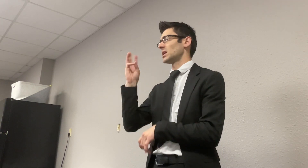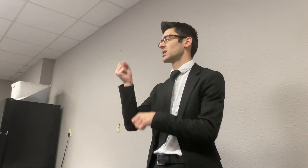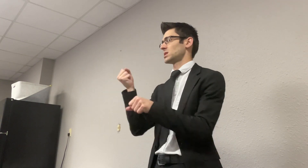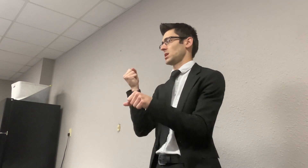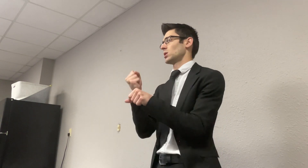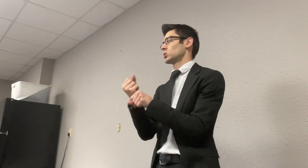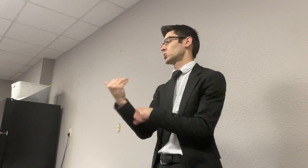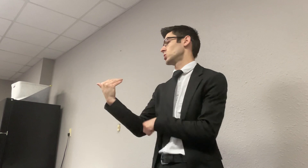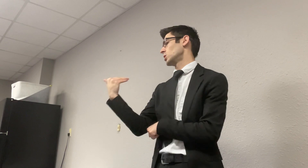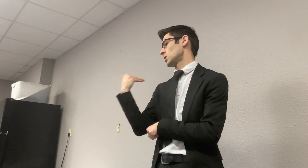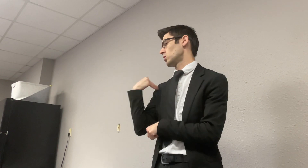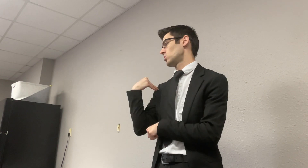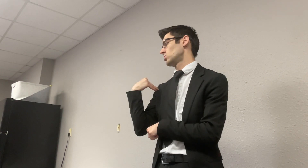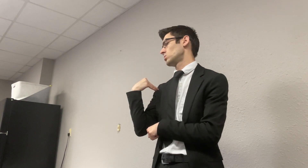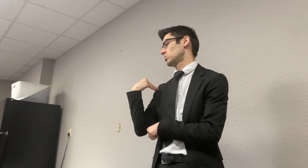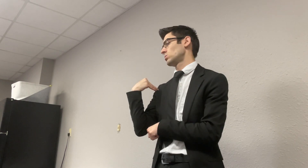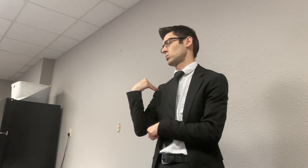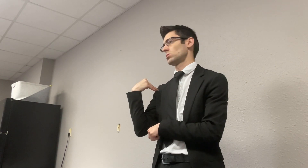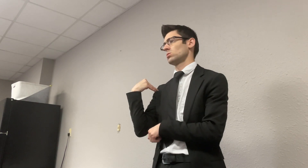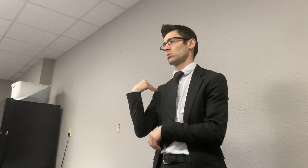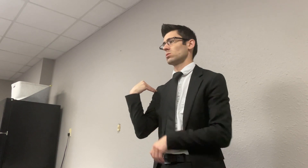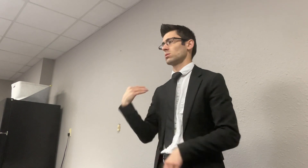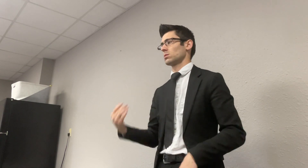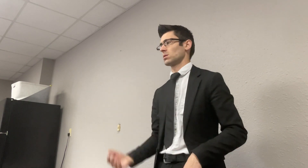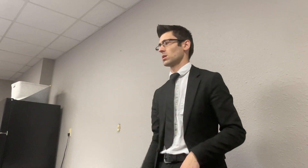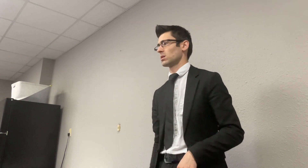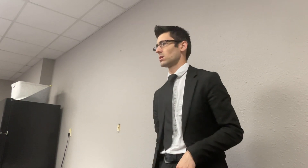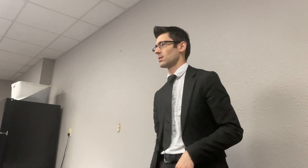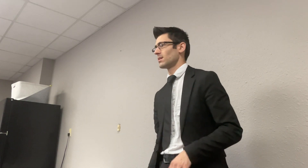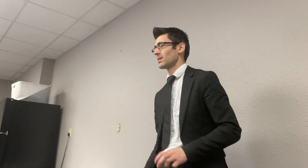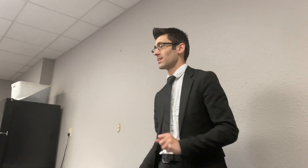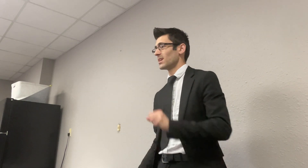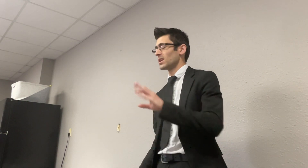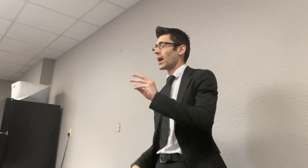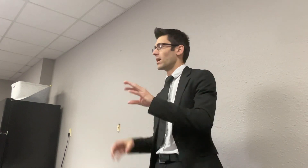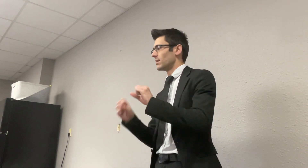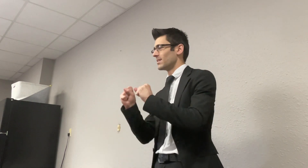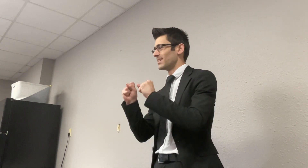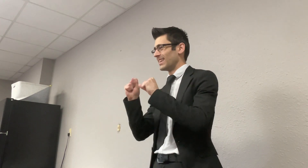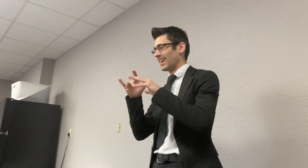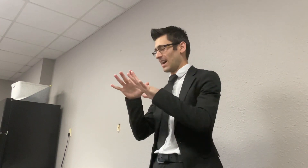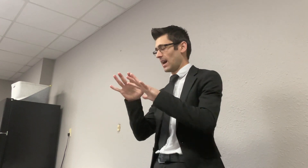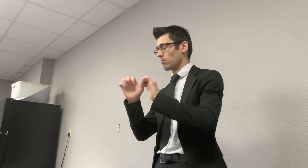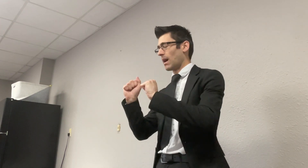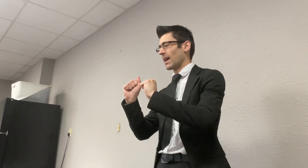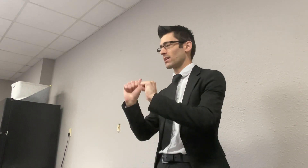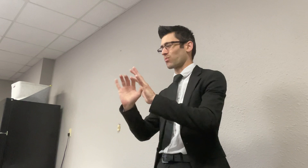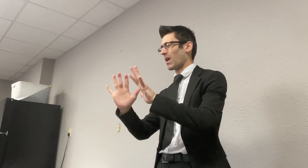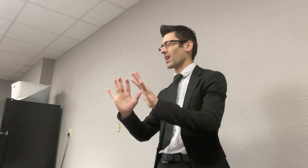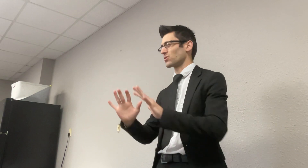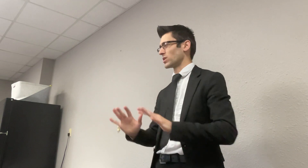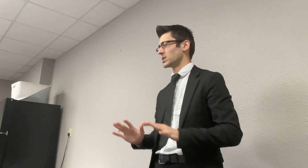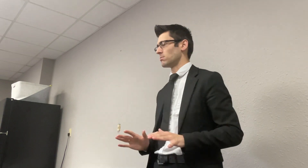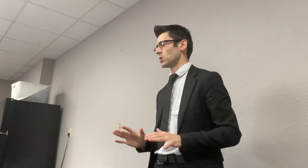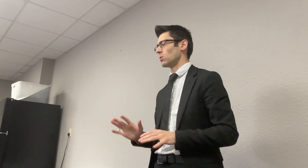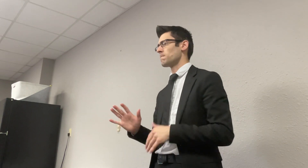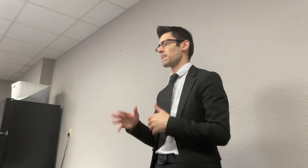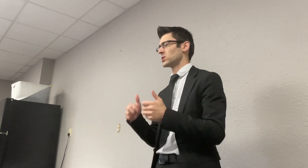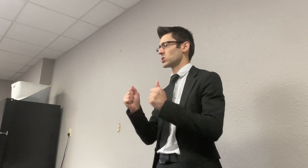6 years ago. Oh, I don't know what happened with my Yeah. finger there. My hands freeze up too. It's just a